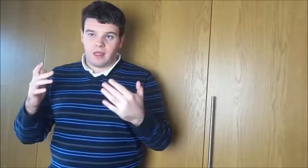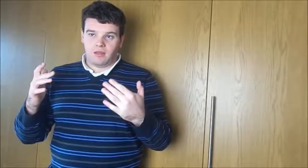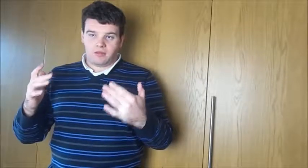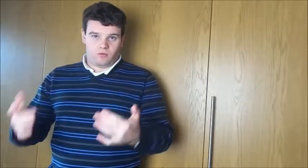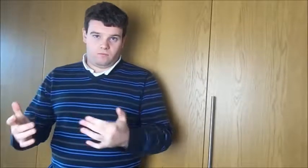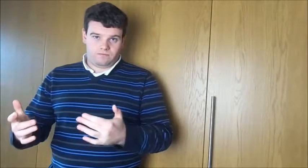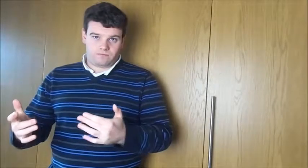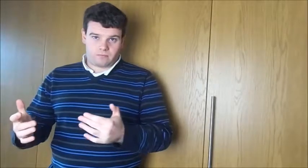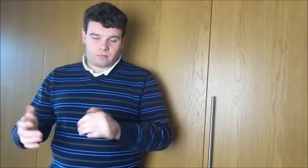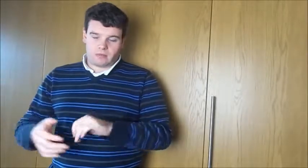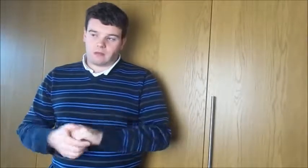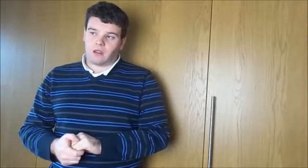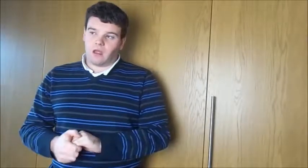So,